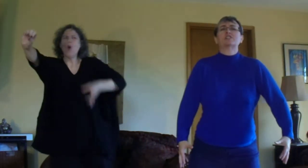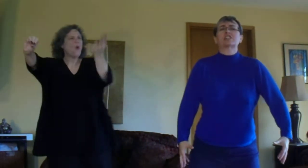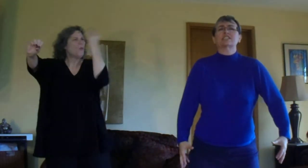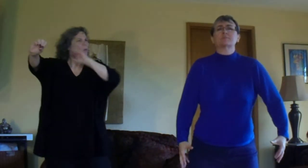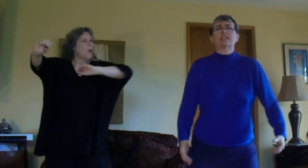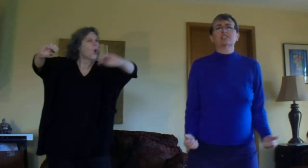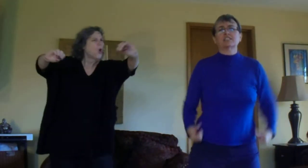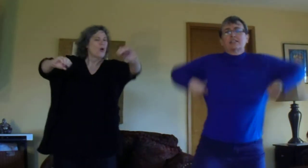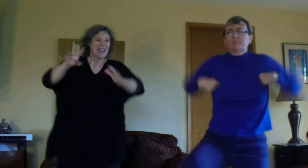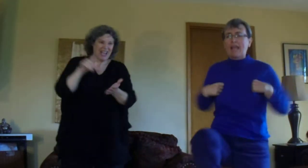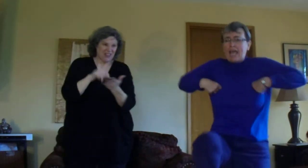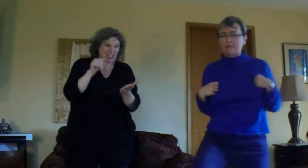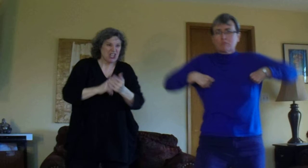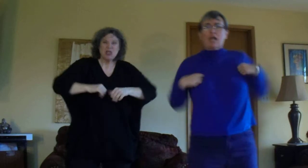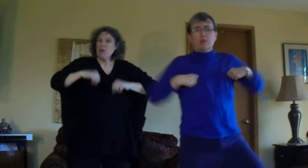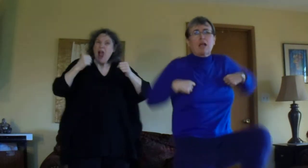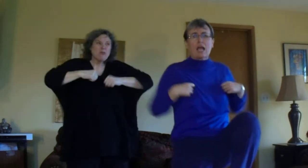Chickens are making chicken sounds.